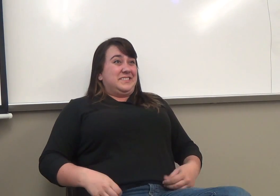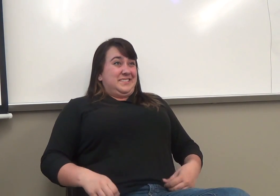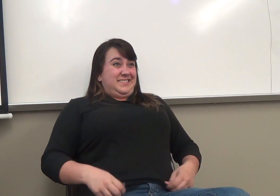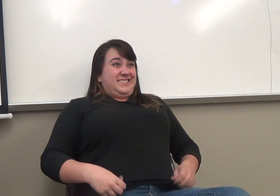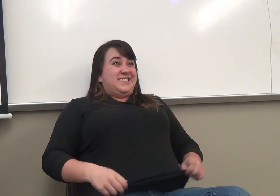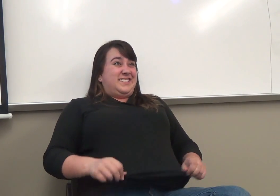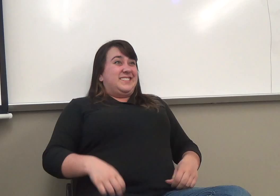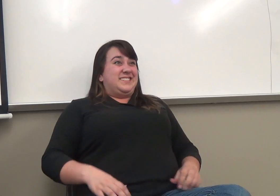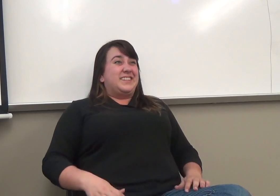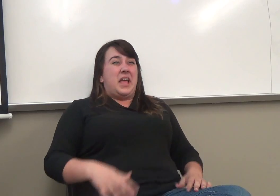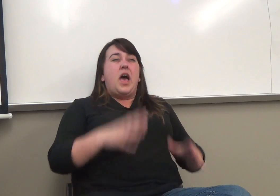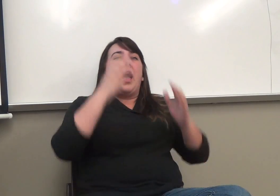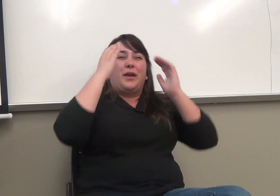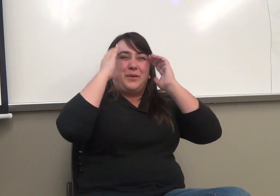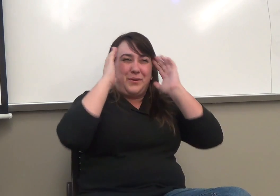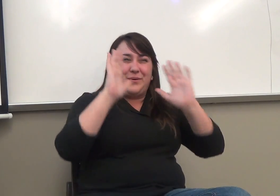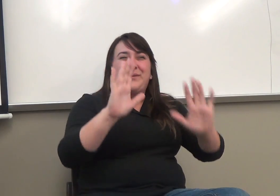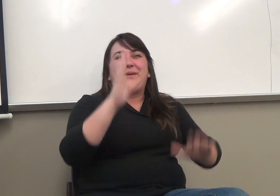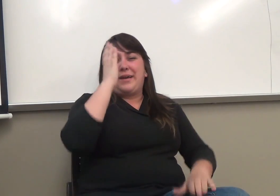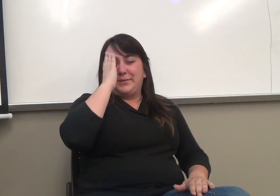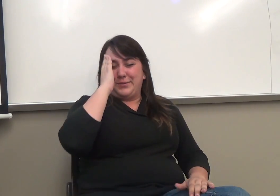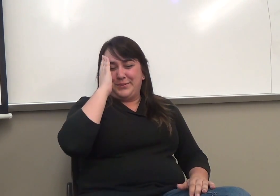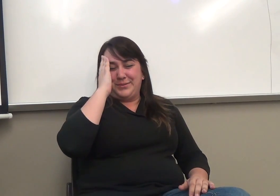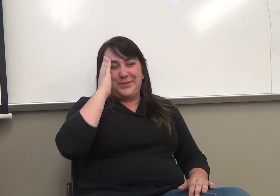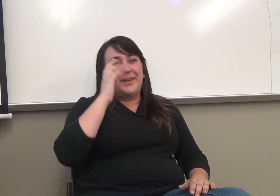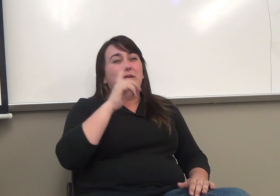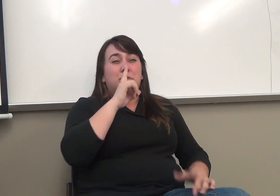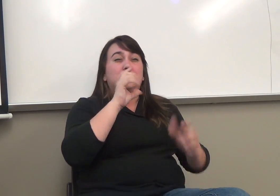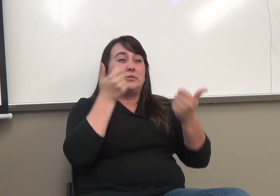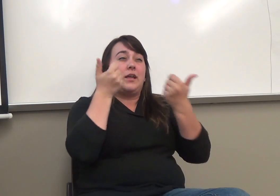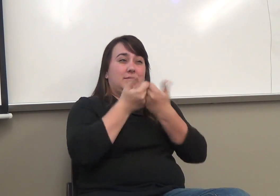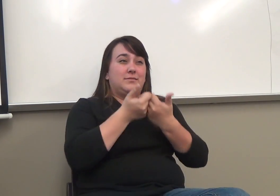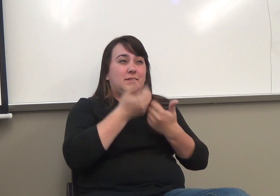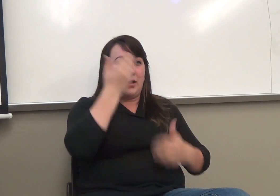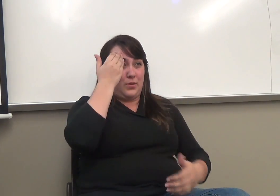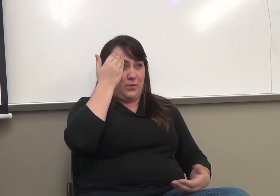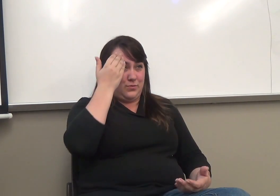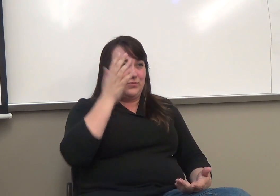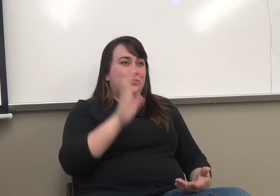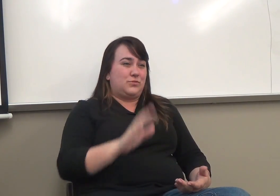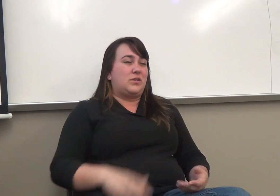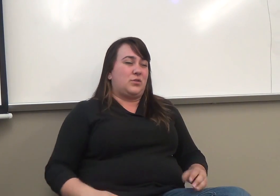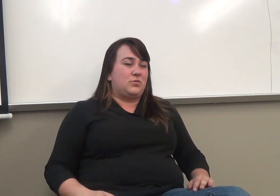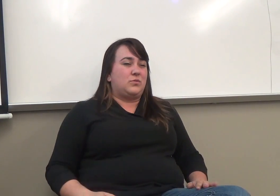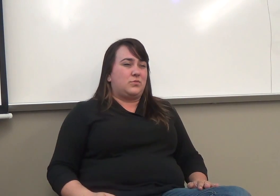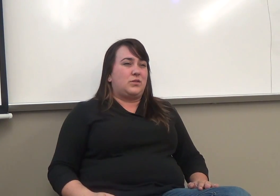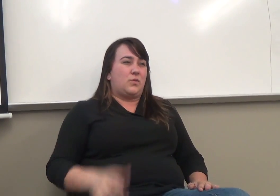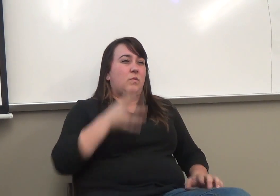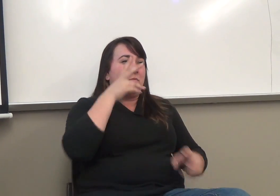Yeah, I know, this is a real challenge for Sandra. This is going to be difficult for her.